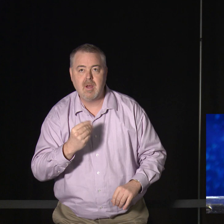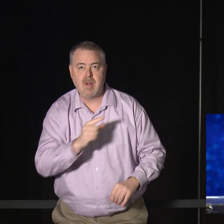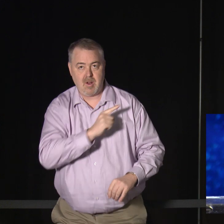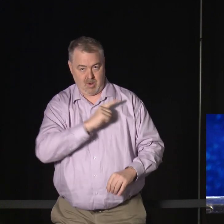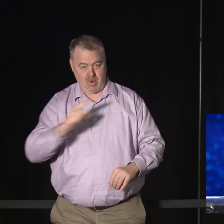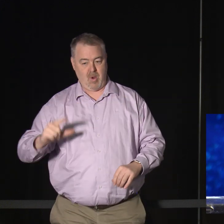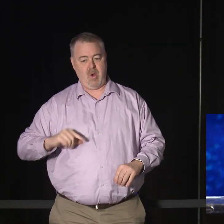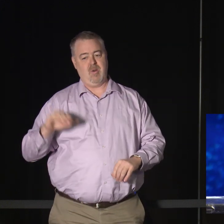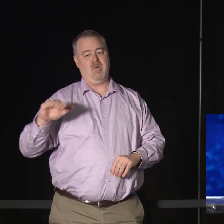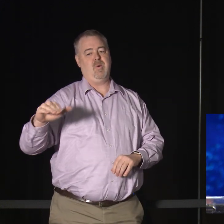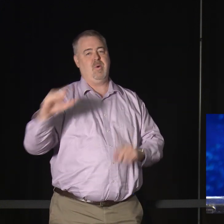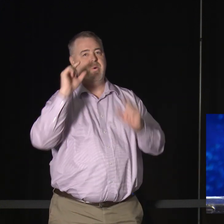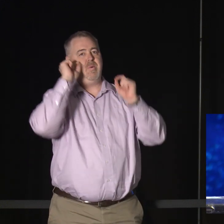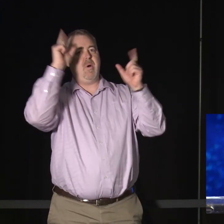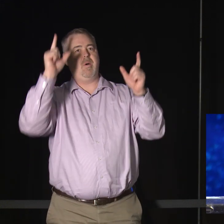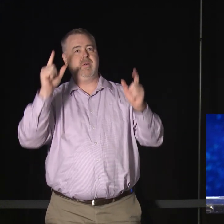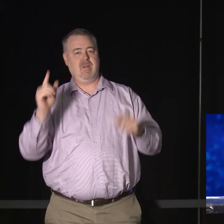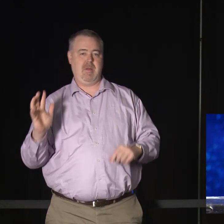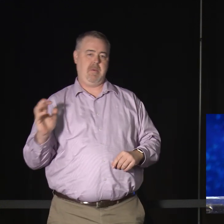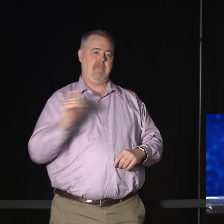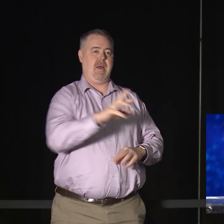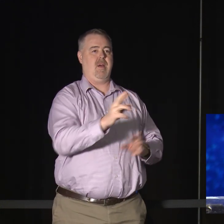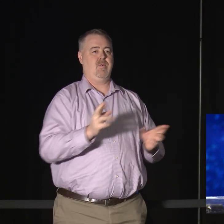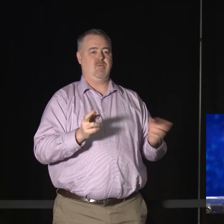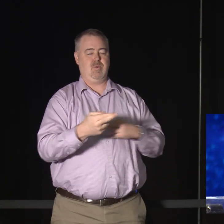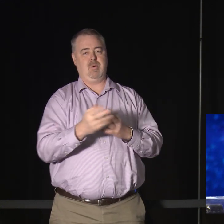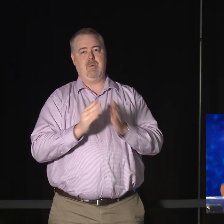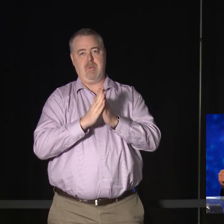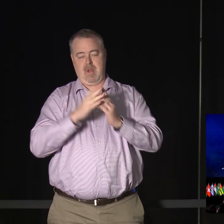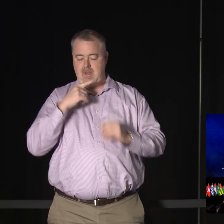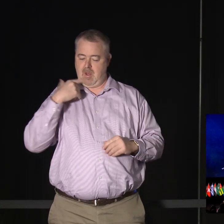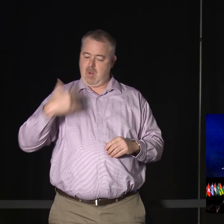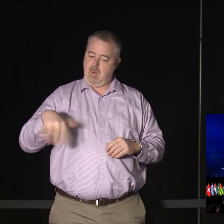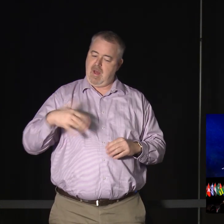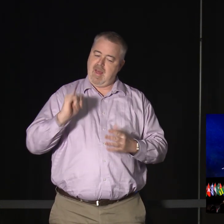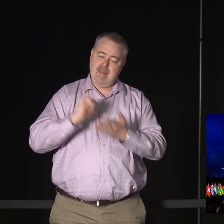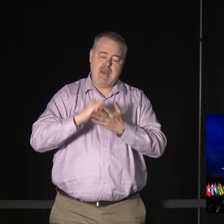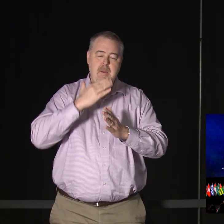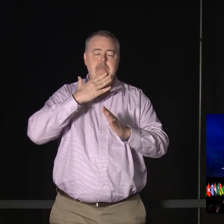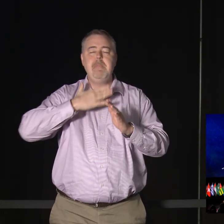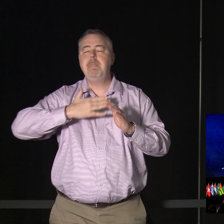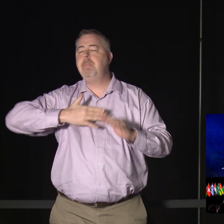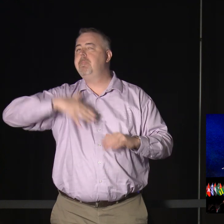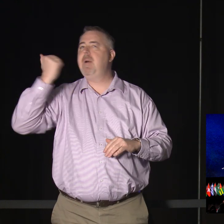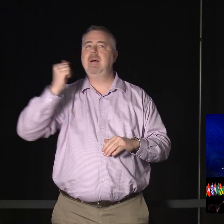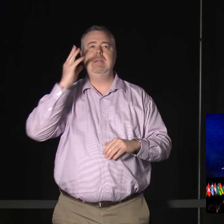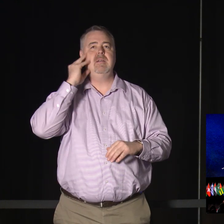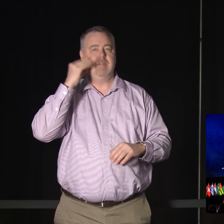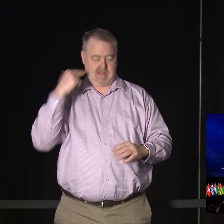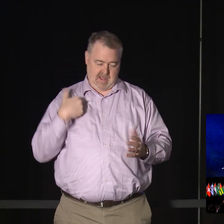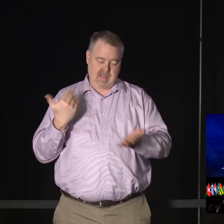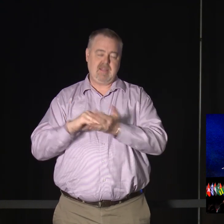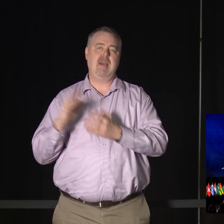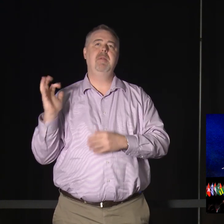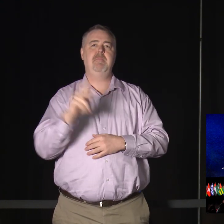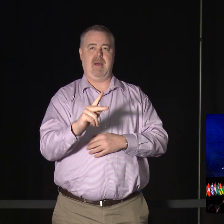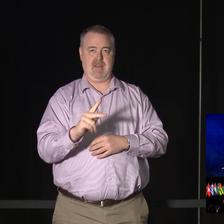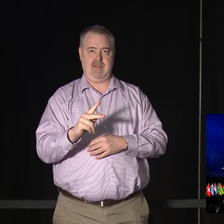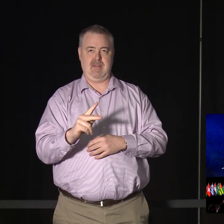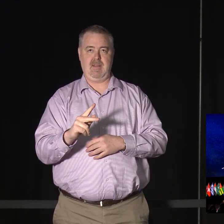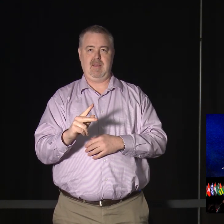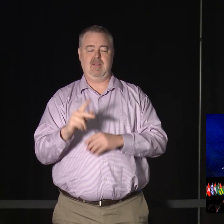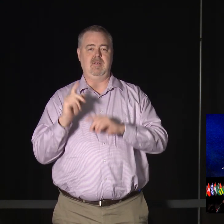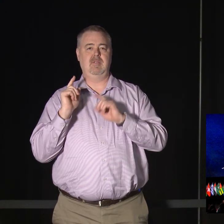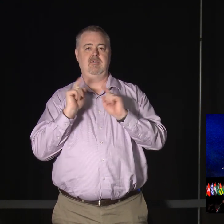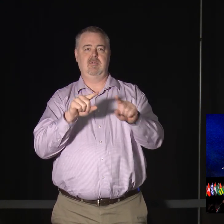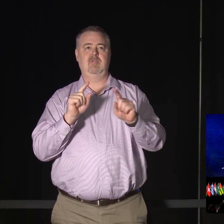is the one who woke her up. And she came back to the prayer room and said, Brother Jem, that was the best experience. I'm coming back on another day. And she has